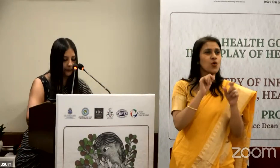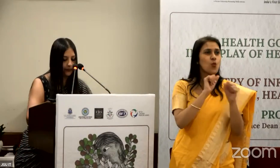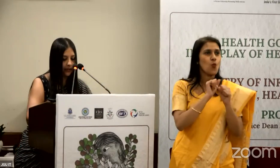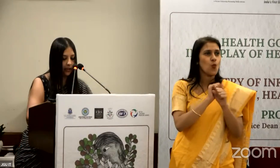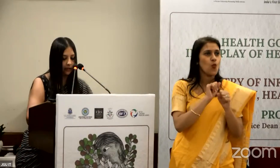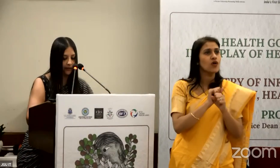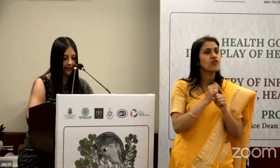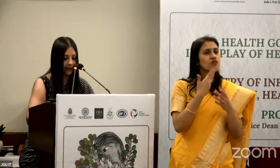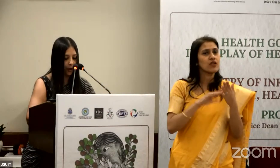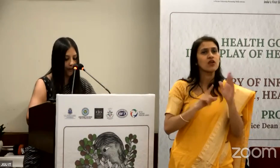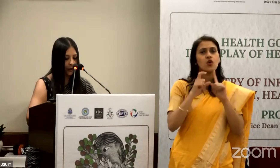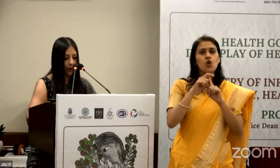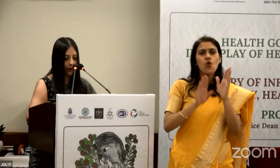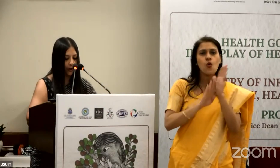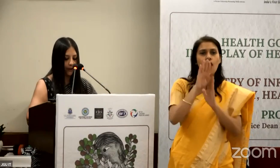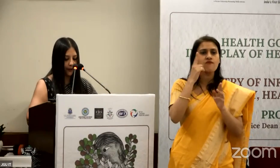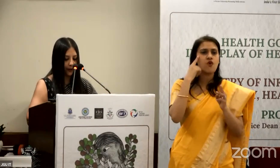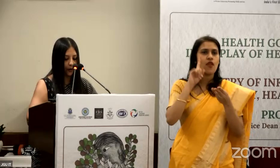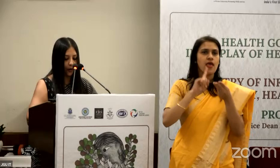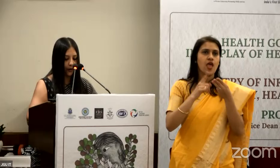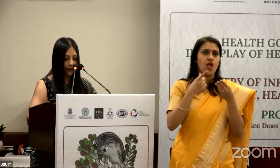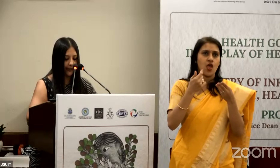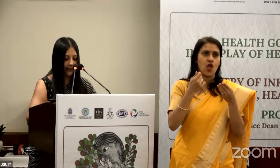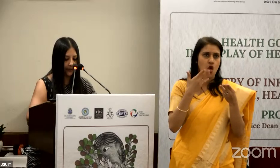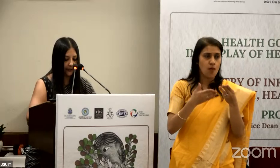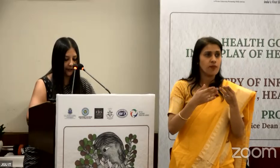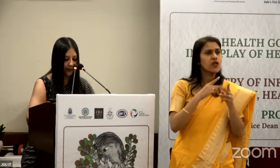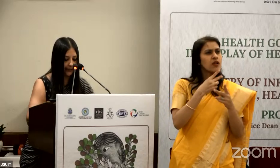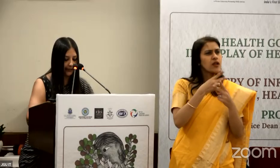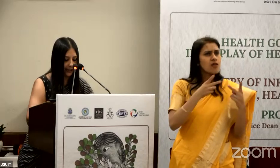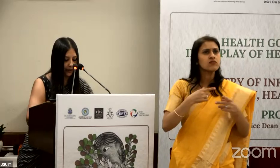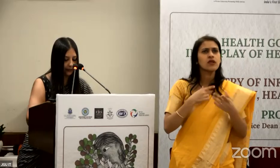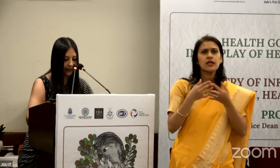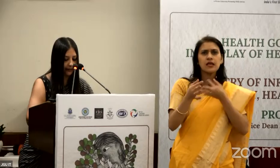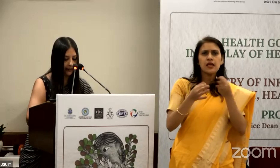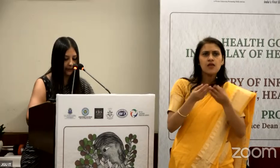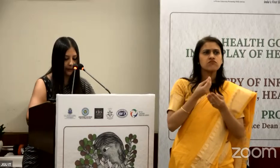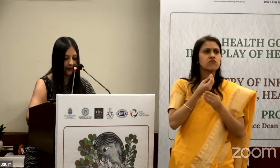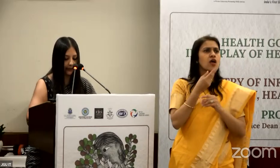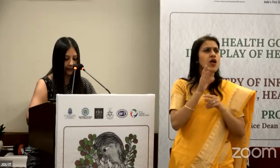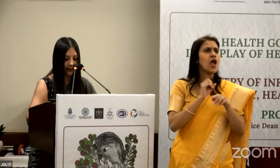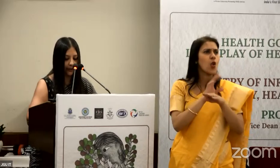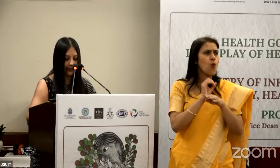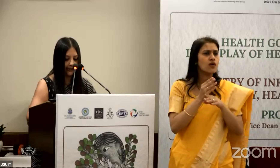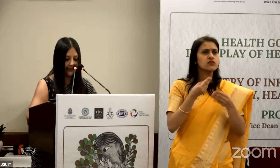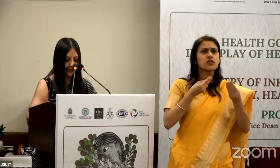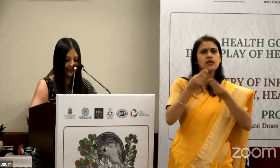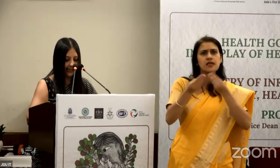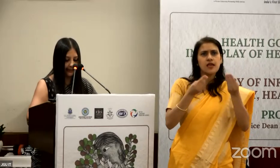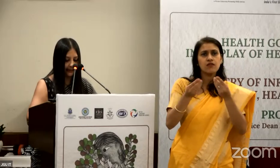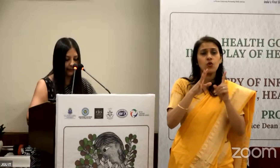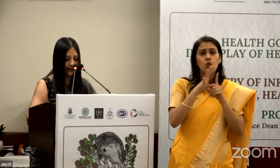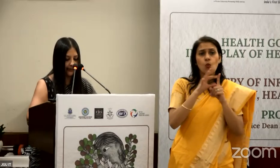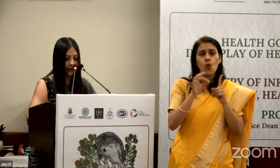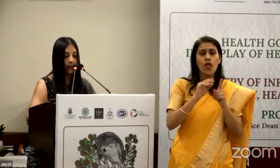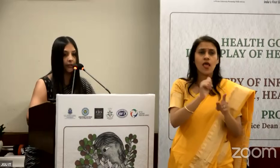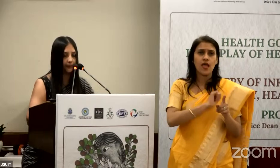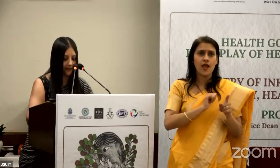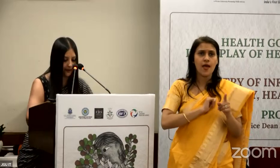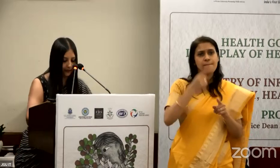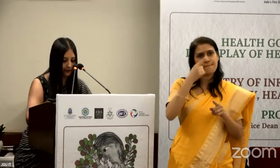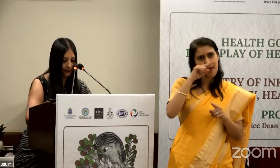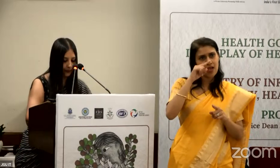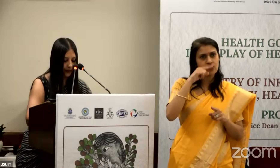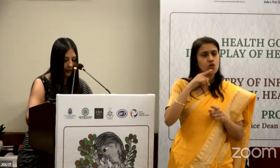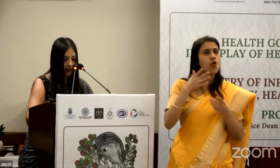Development. Professor Thomas also serves on the roster of experts for Binational Panel Dispute Settlement, United States, Canada, Mexico